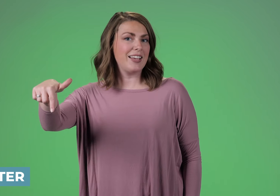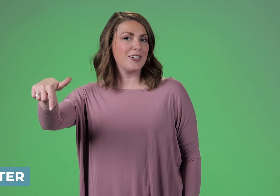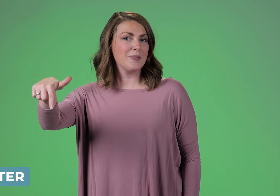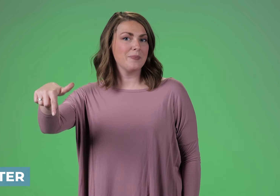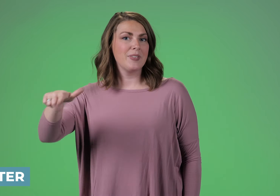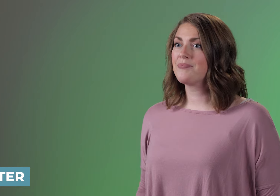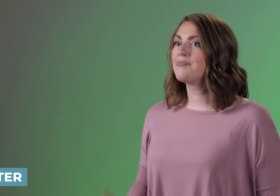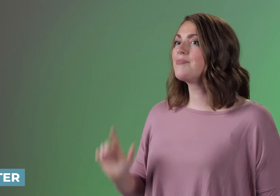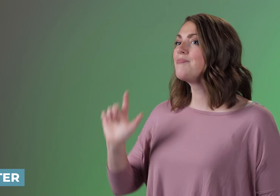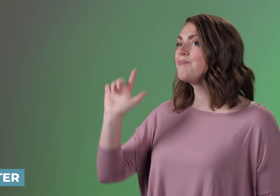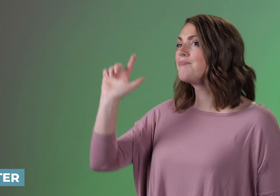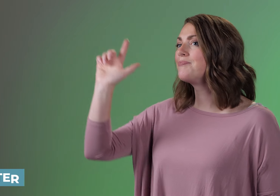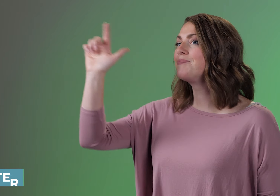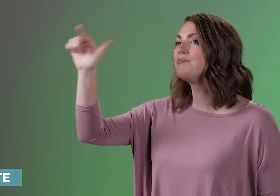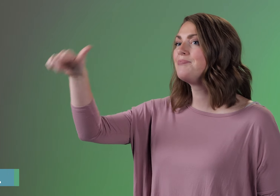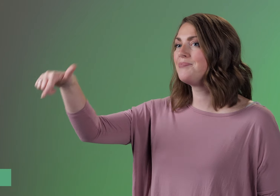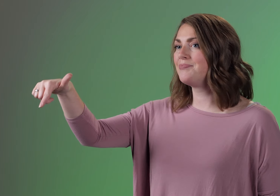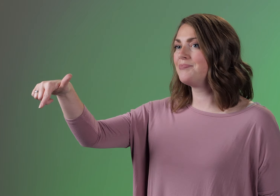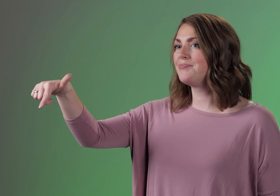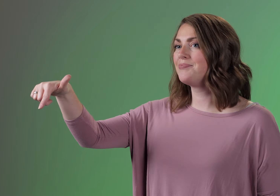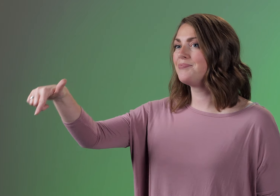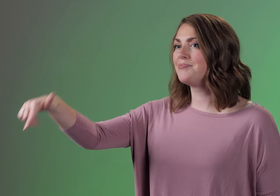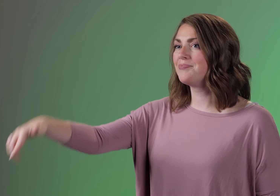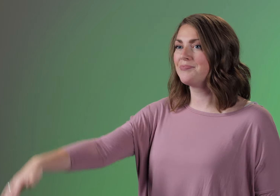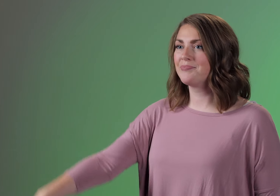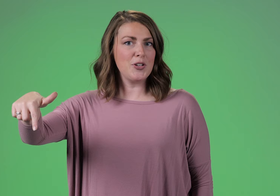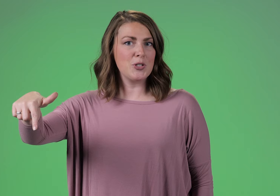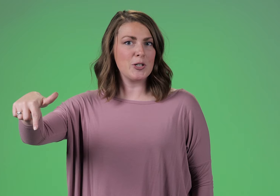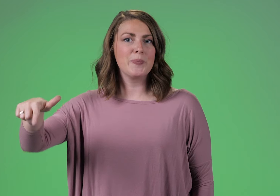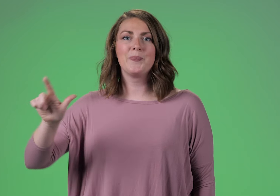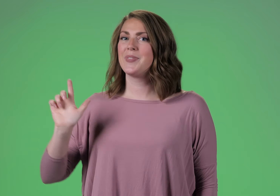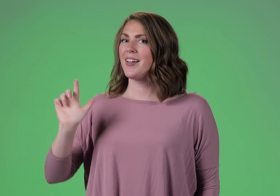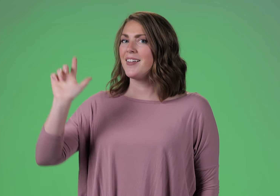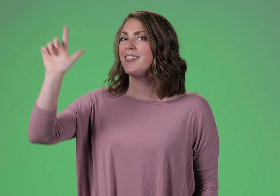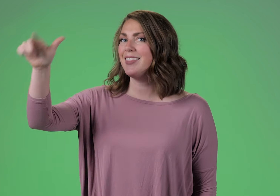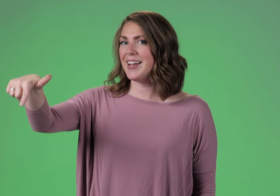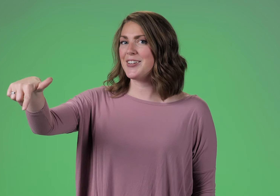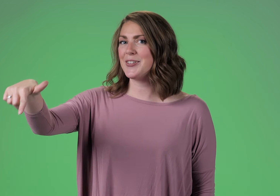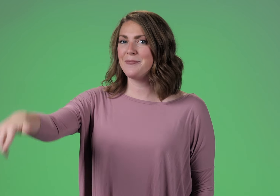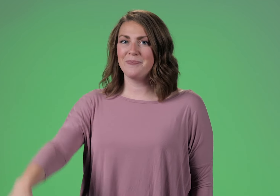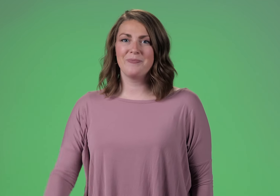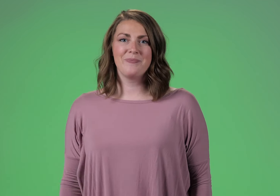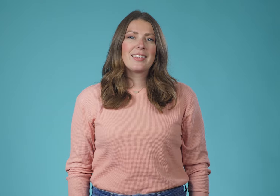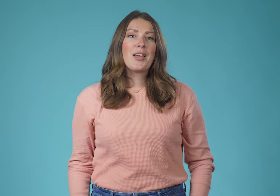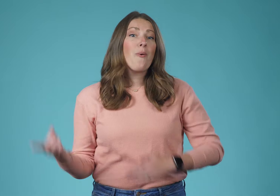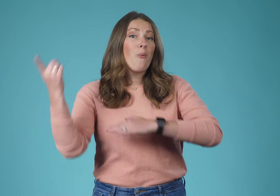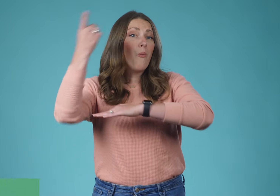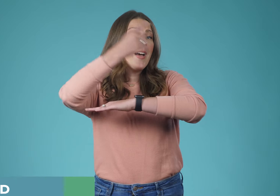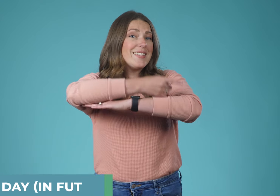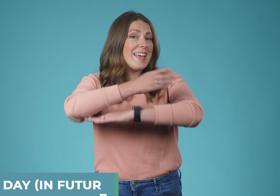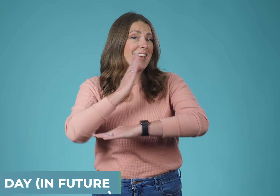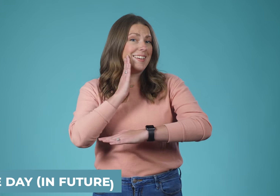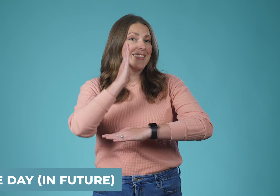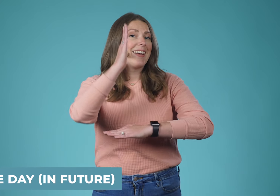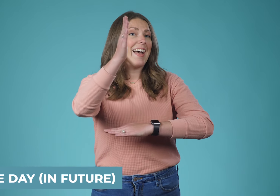Later. It's the letter L hand flicking forward into the future. Later. One day,